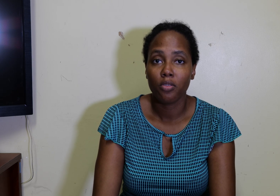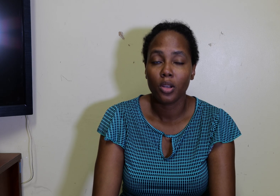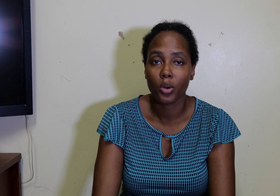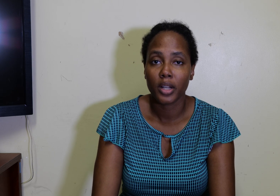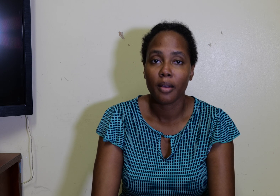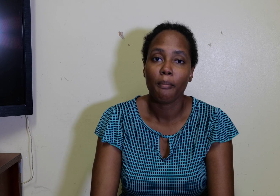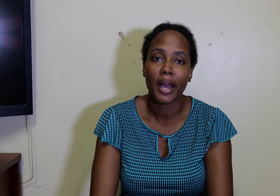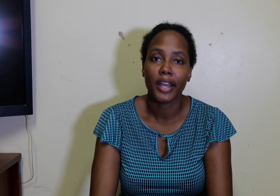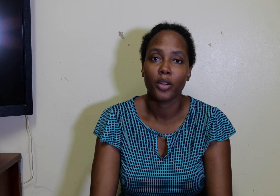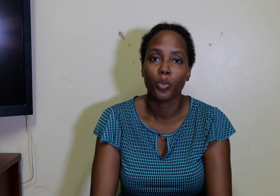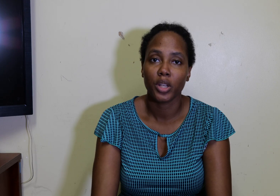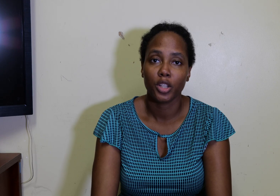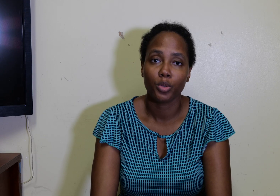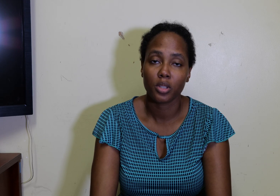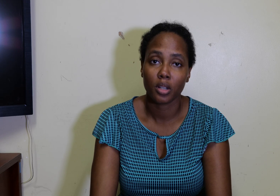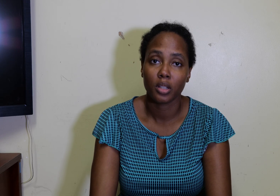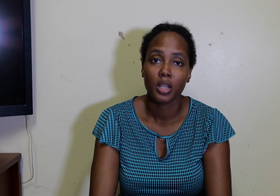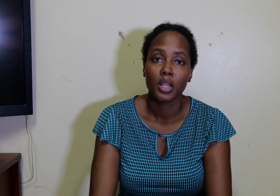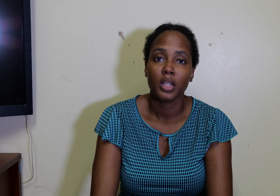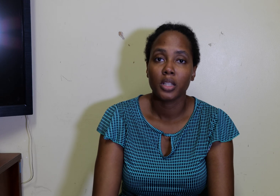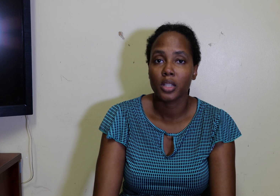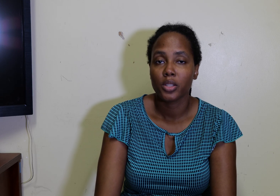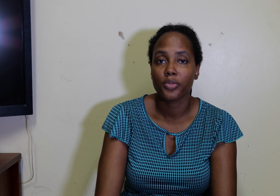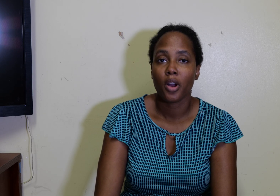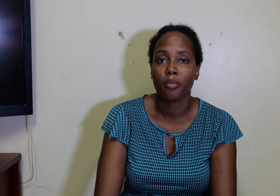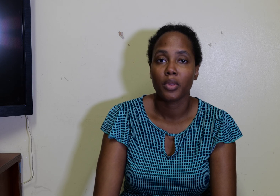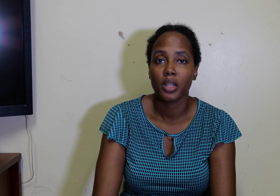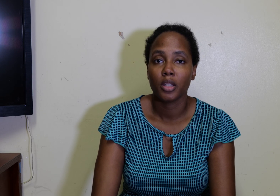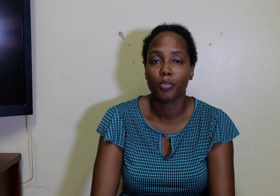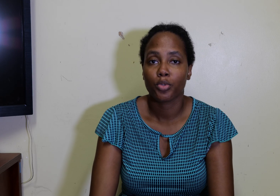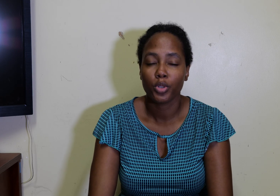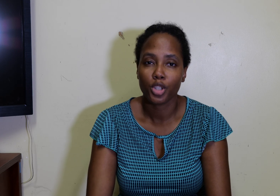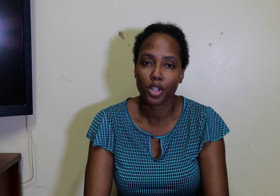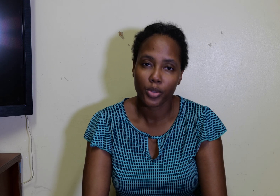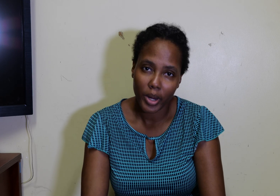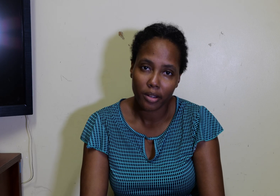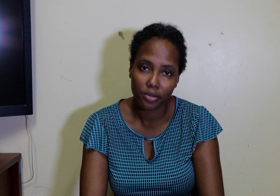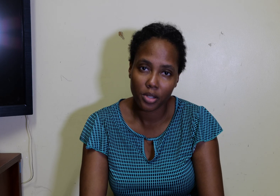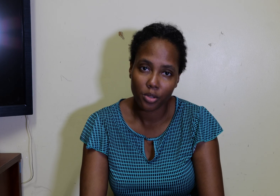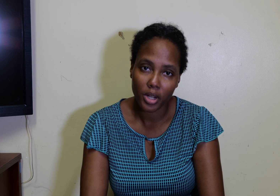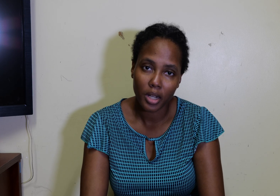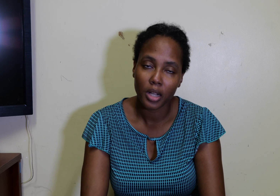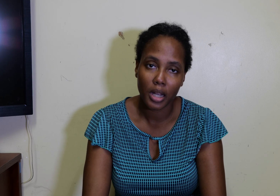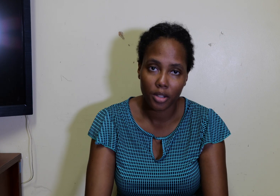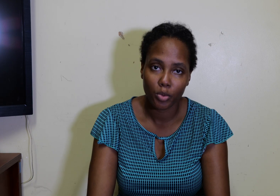the Lord by Whitney Houston. It is from the Preacher's Wife soundtrack and